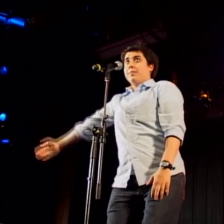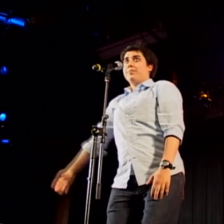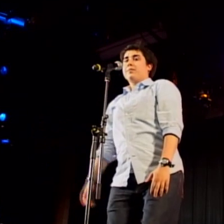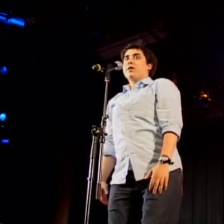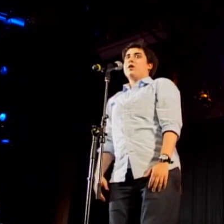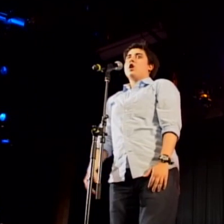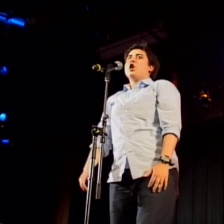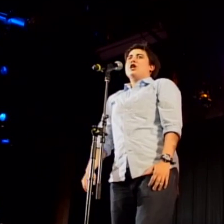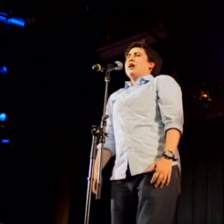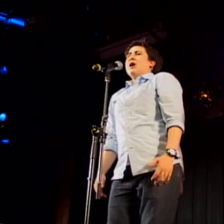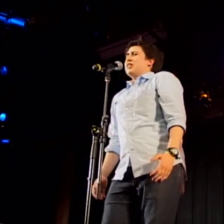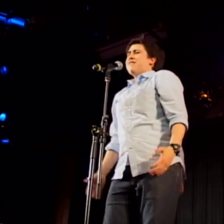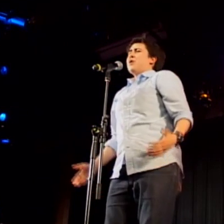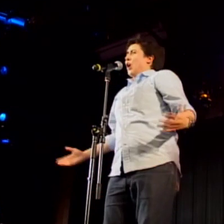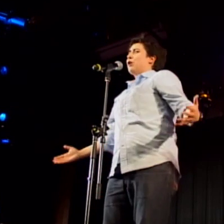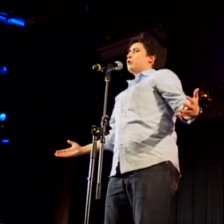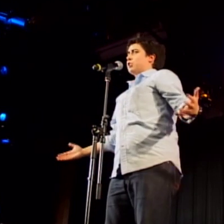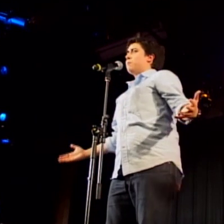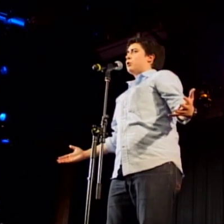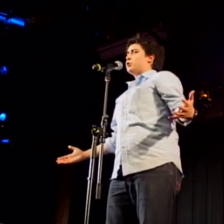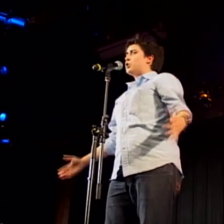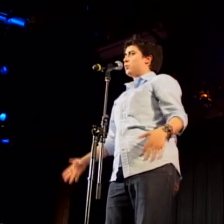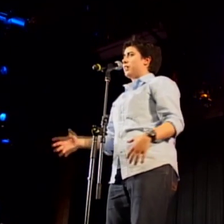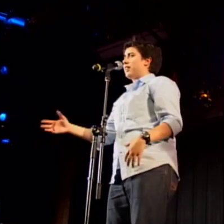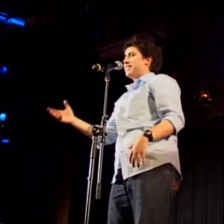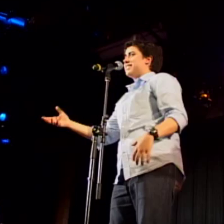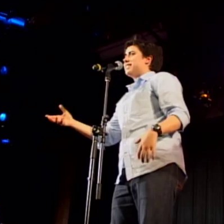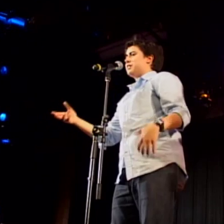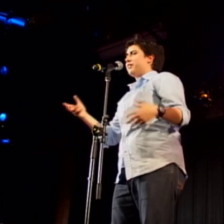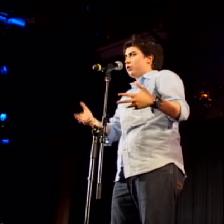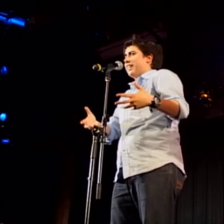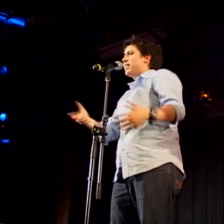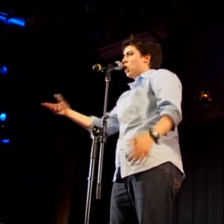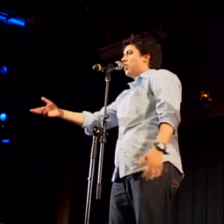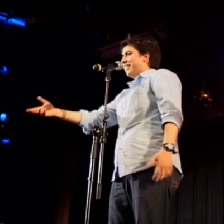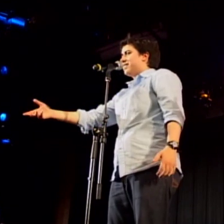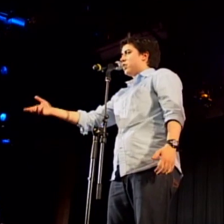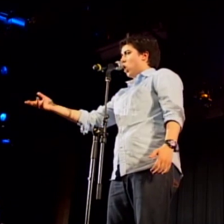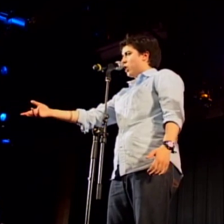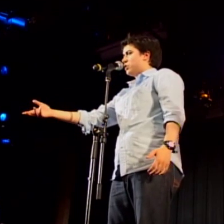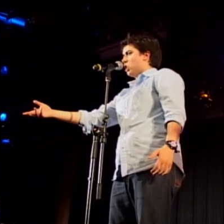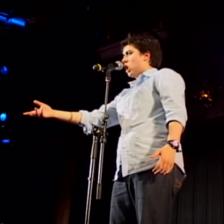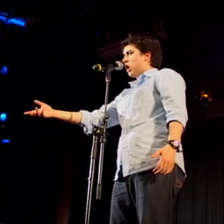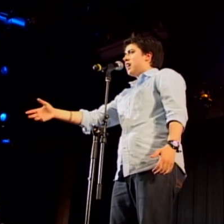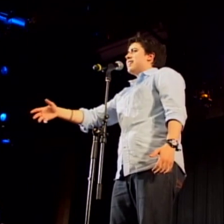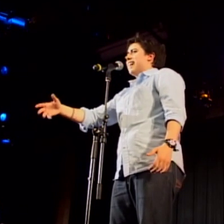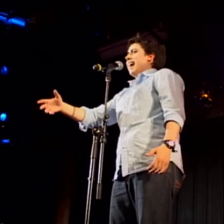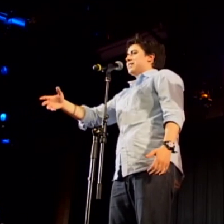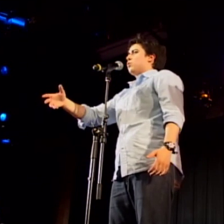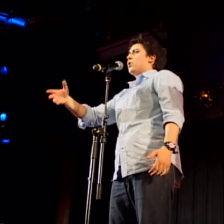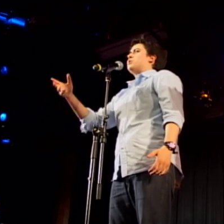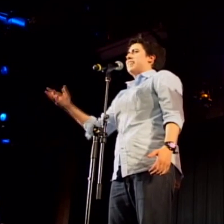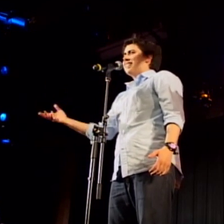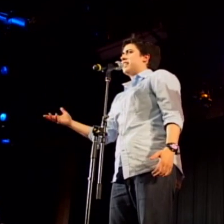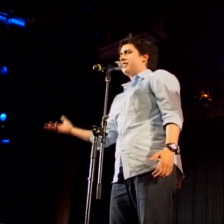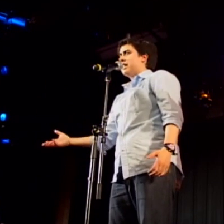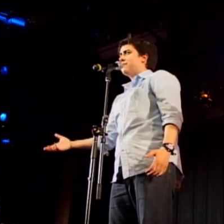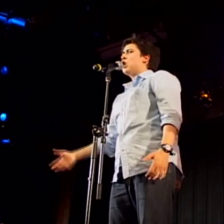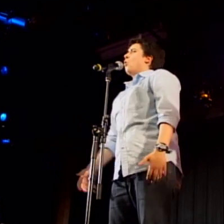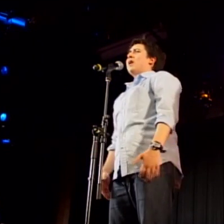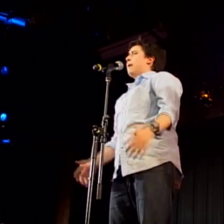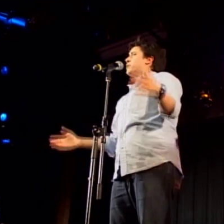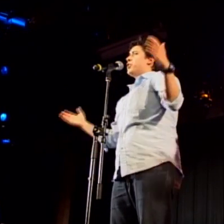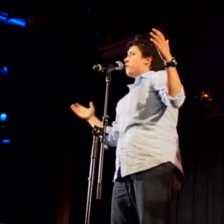Pole? Have you heard those commercials where they're like, it's the little kid calling into OnStar to ask where